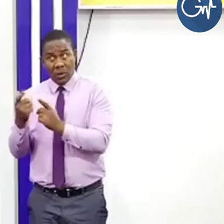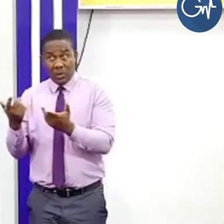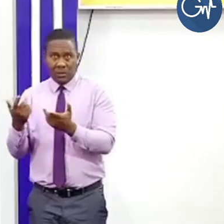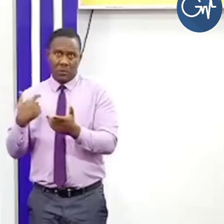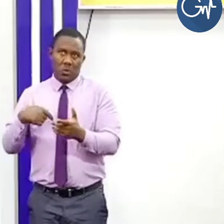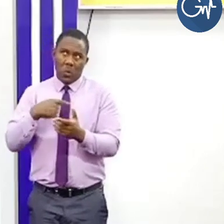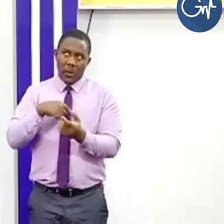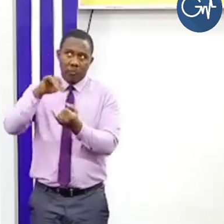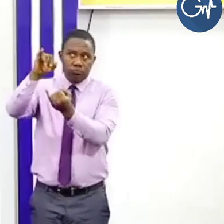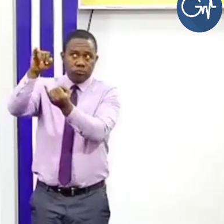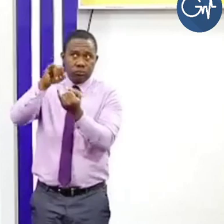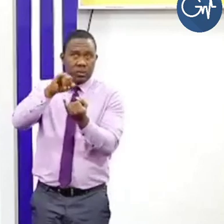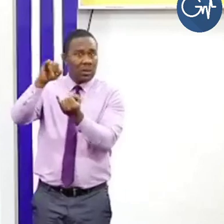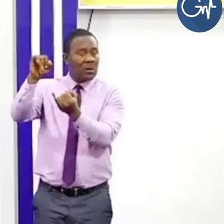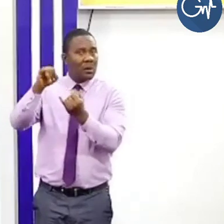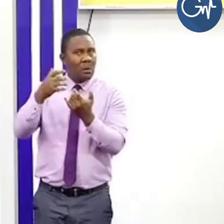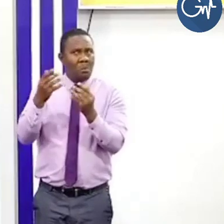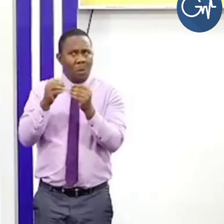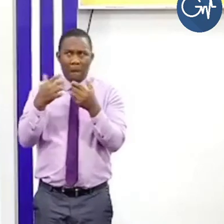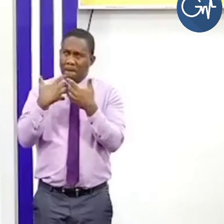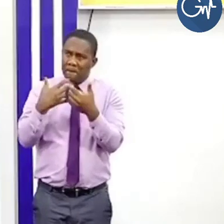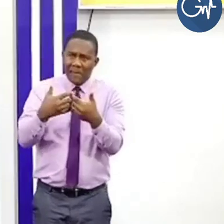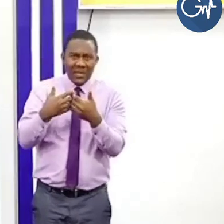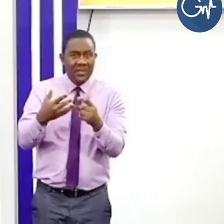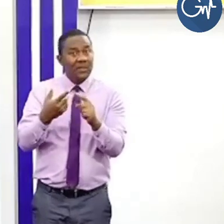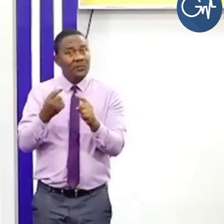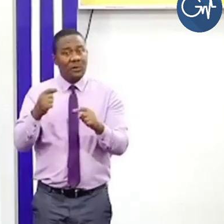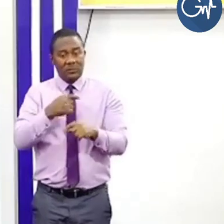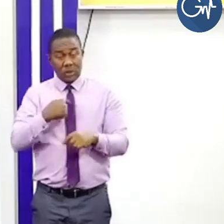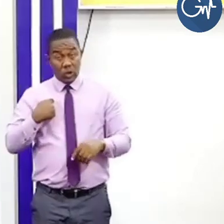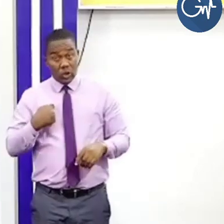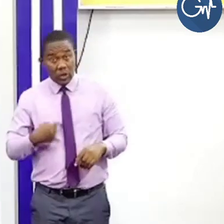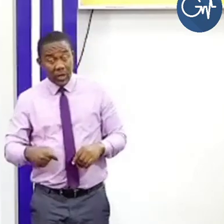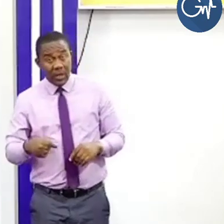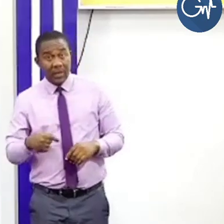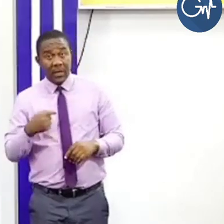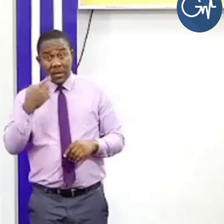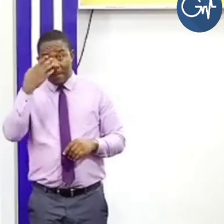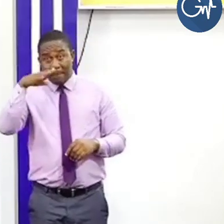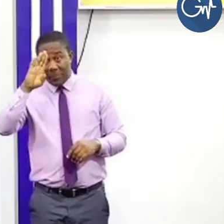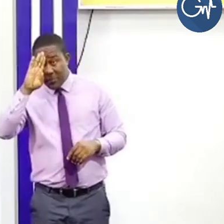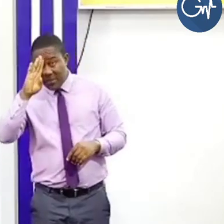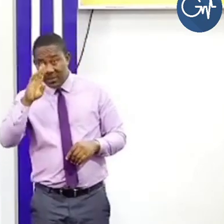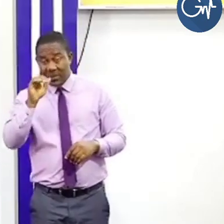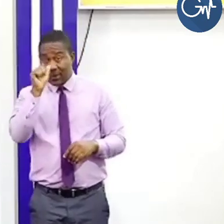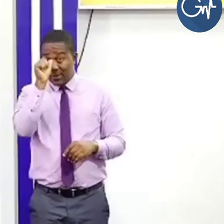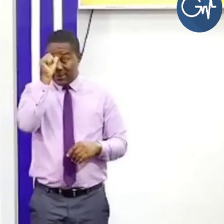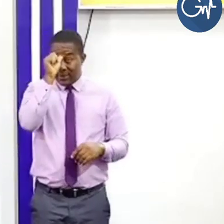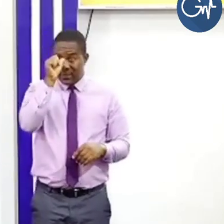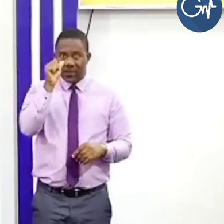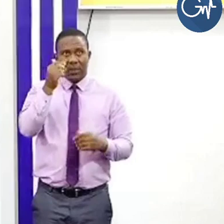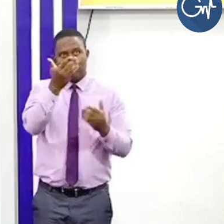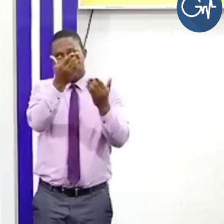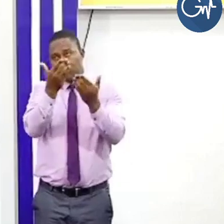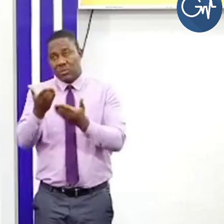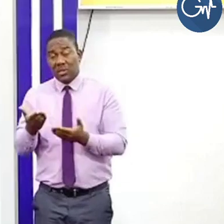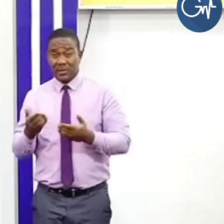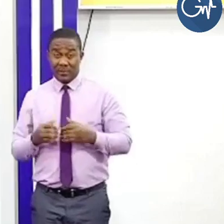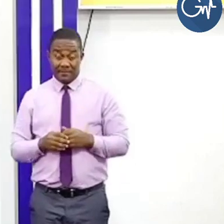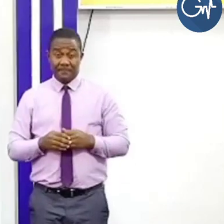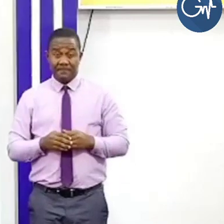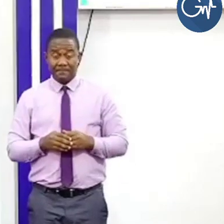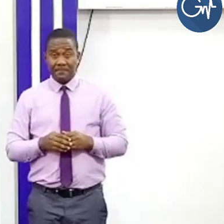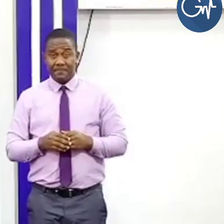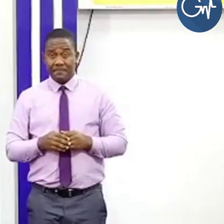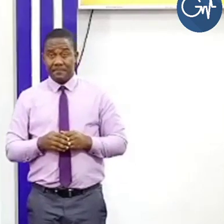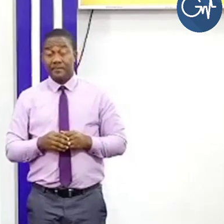rice mills from China and Brazil and India, subsequently in this country. They are coming aboard.